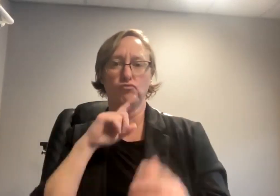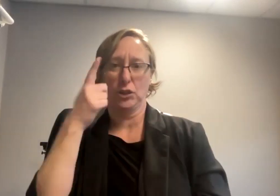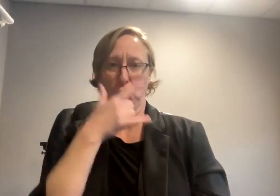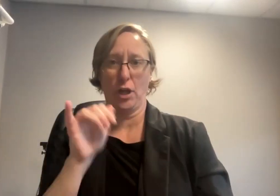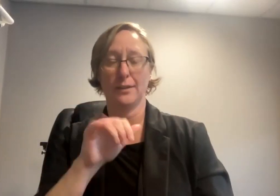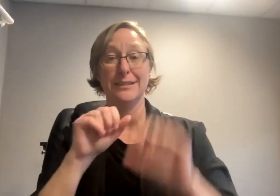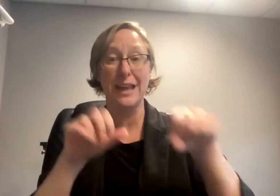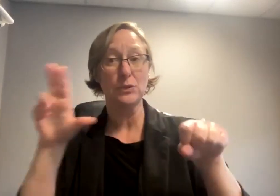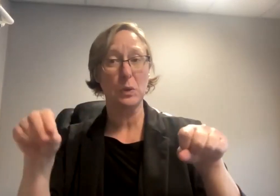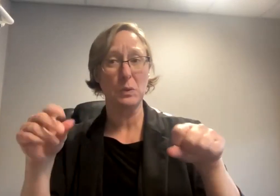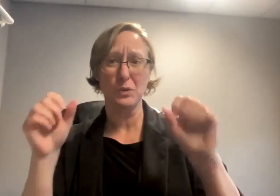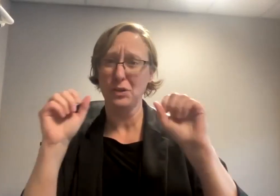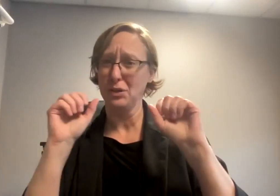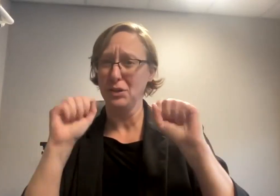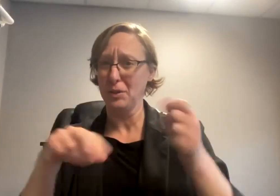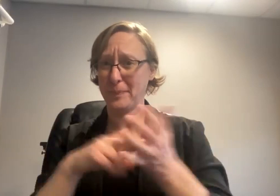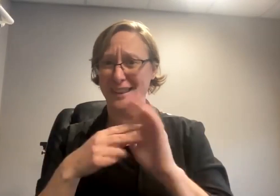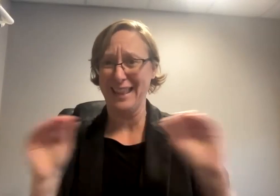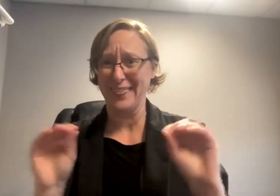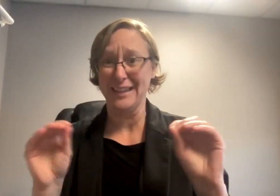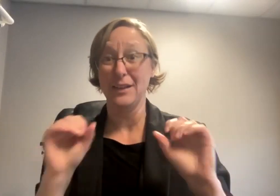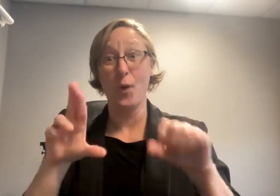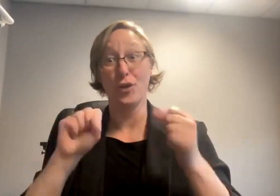questions? That would give us a generalized picture.